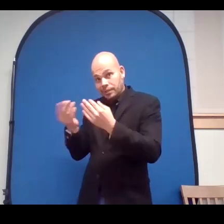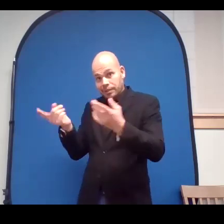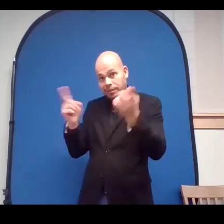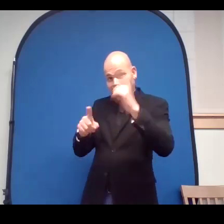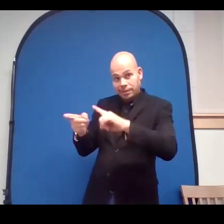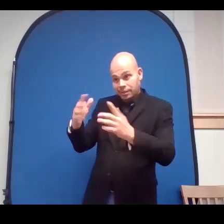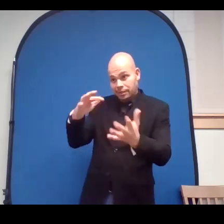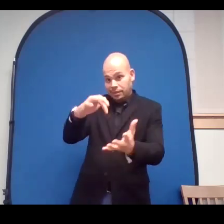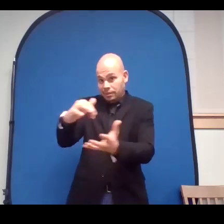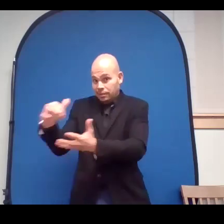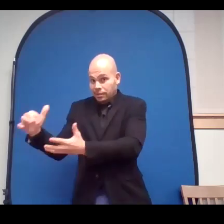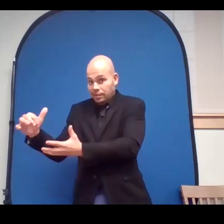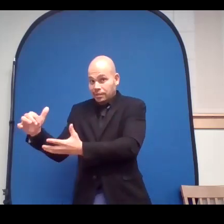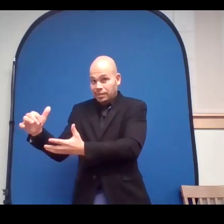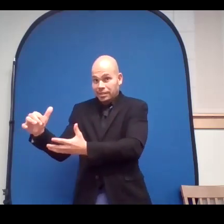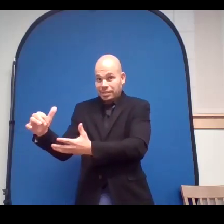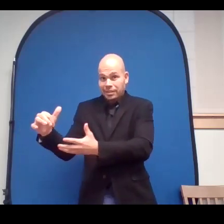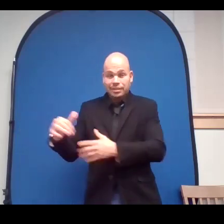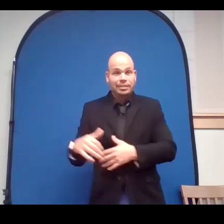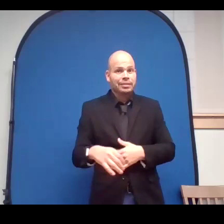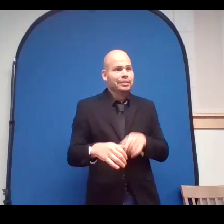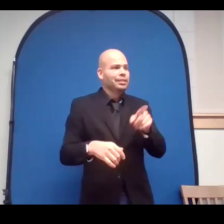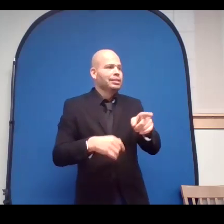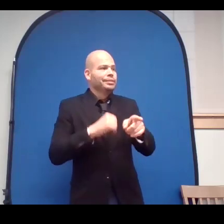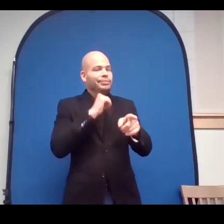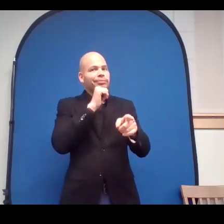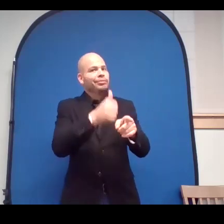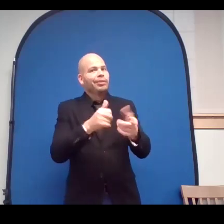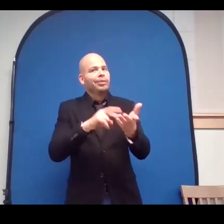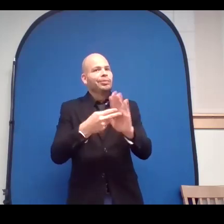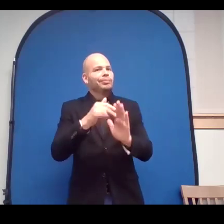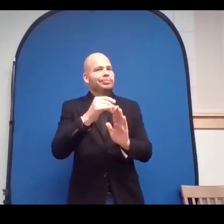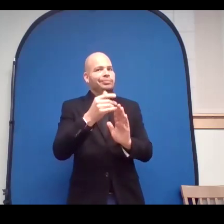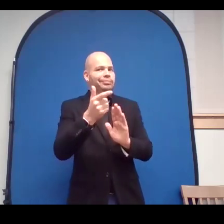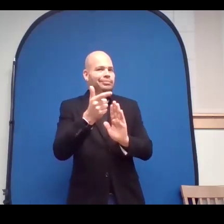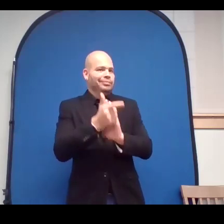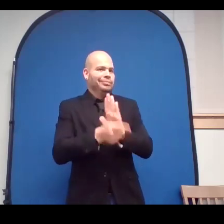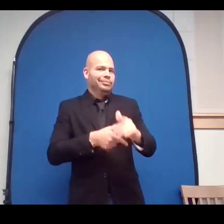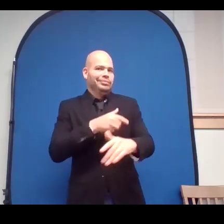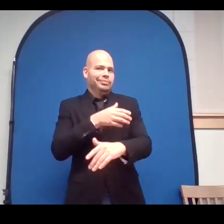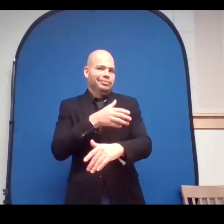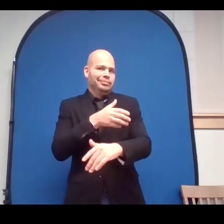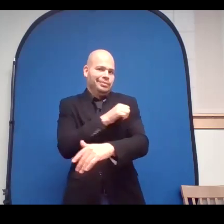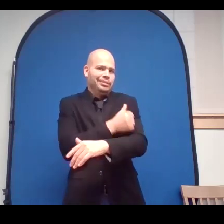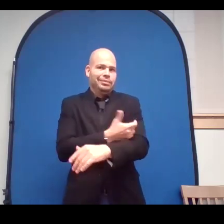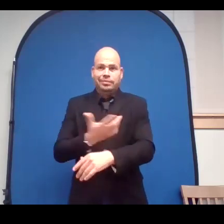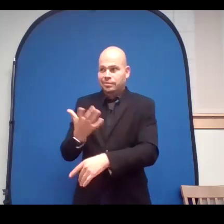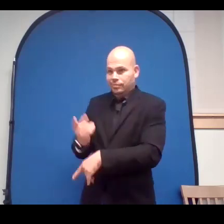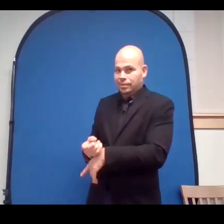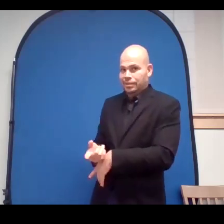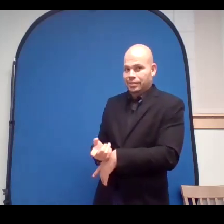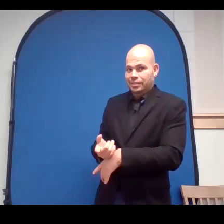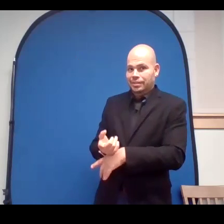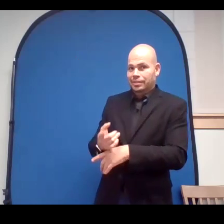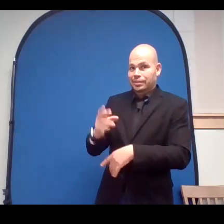Okay. It's not a binding lawful agreement, right? It is not, no, sir. I mean, those guns belong to Card, not his